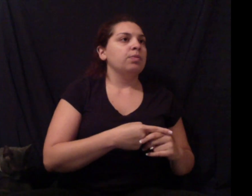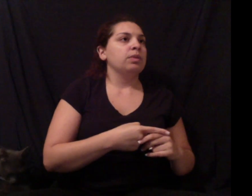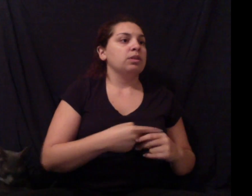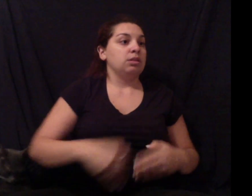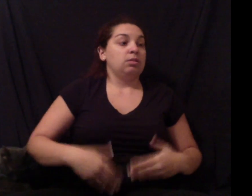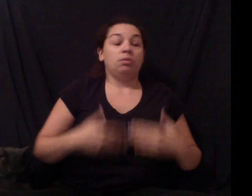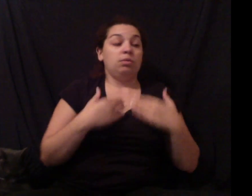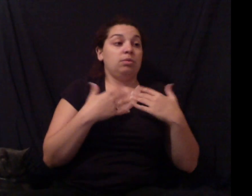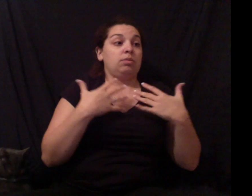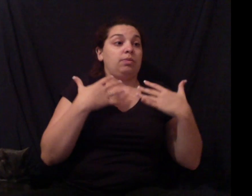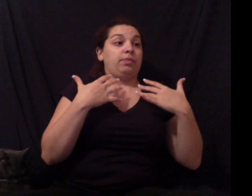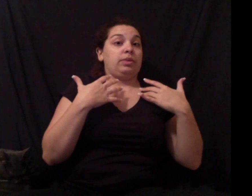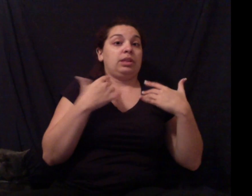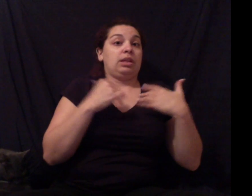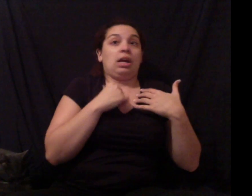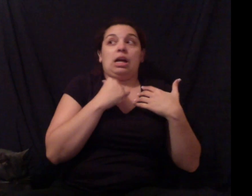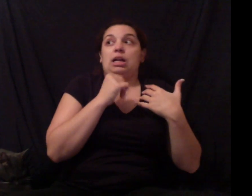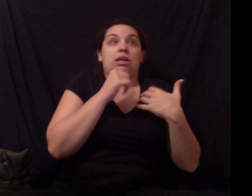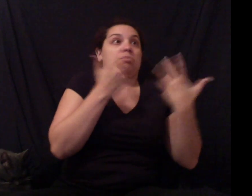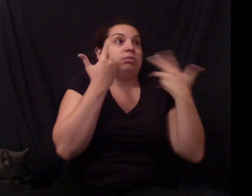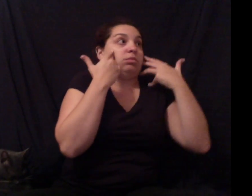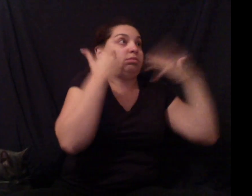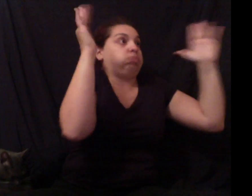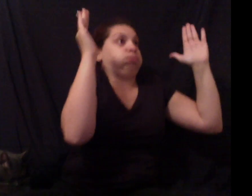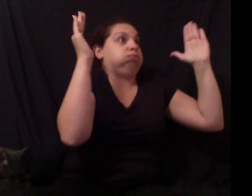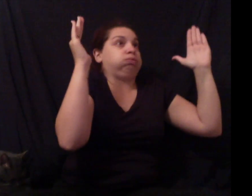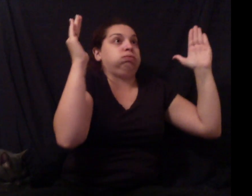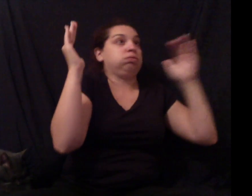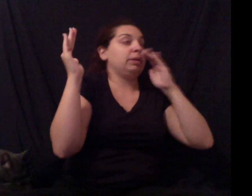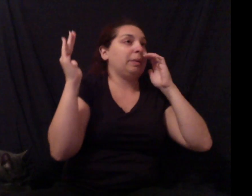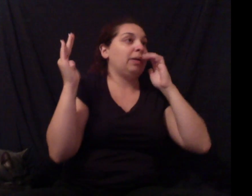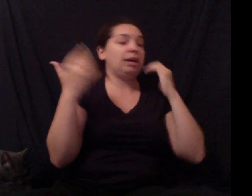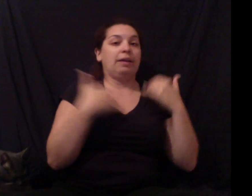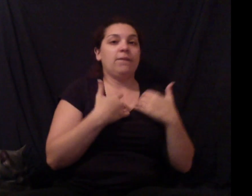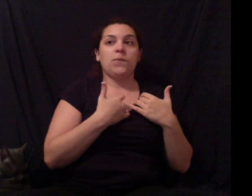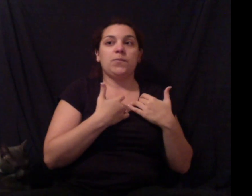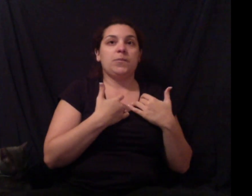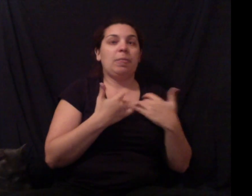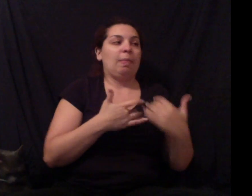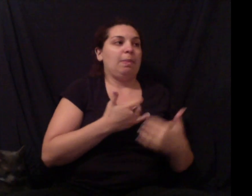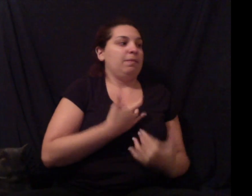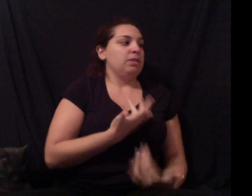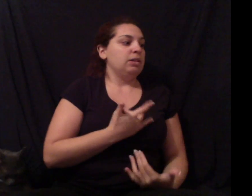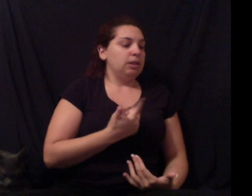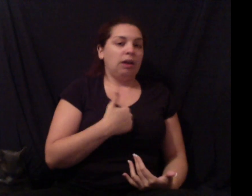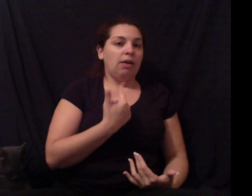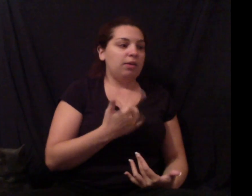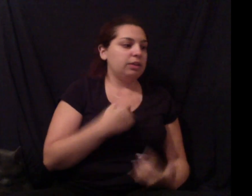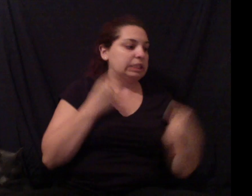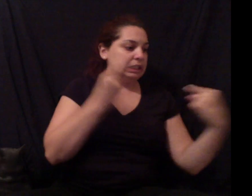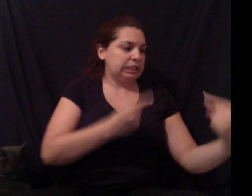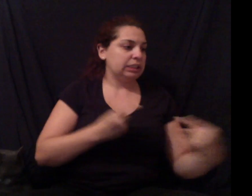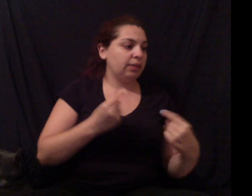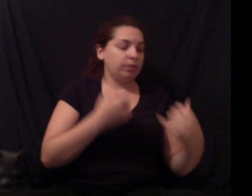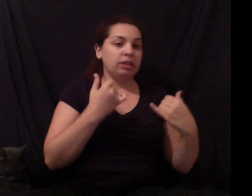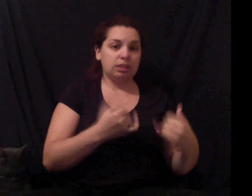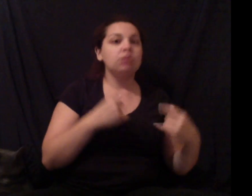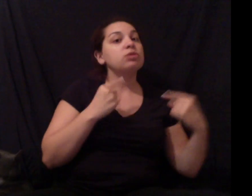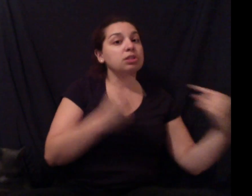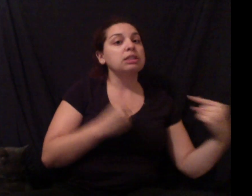like overwhelming, like I don't know what to do because I felt like I struggled, and I still struggle with the